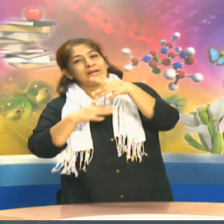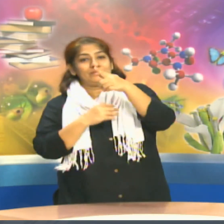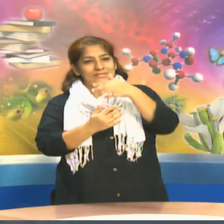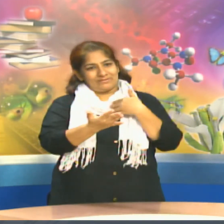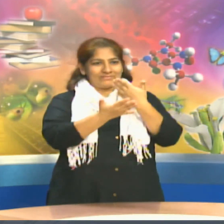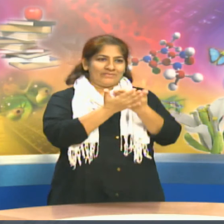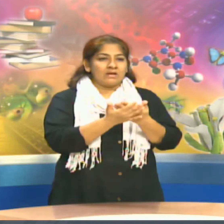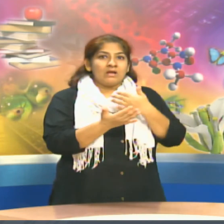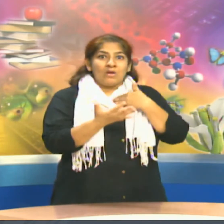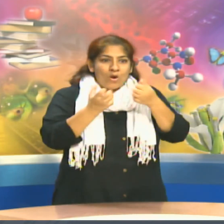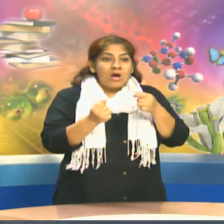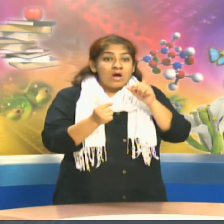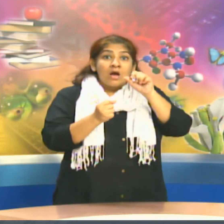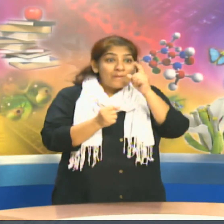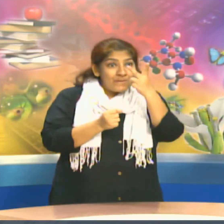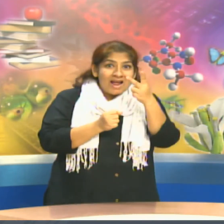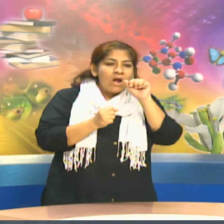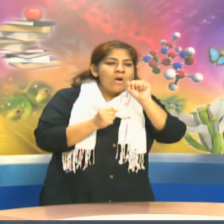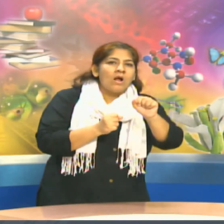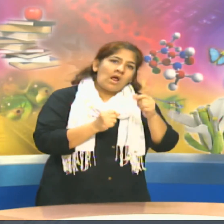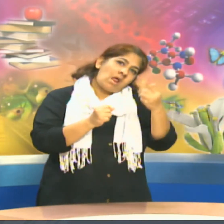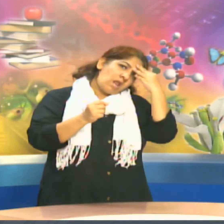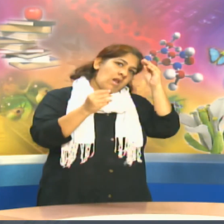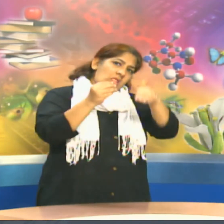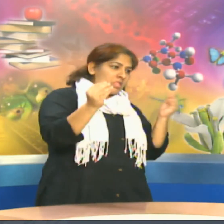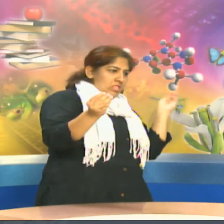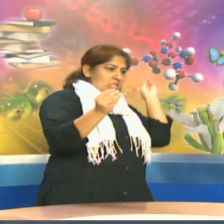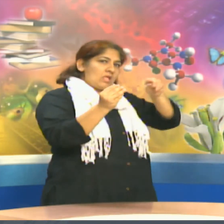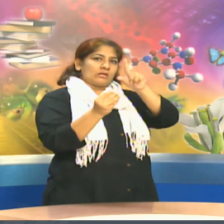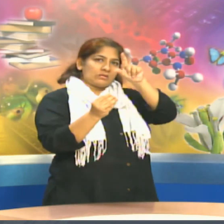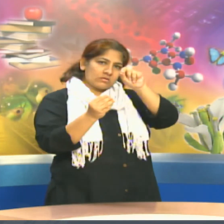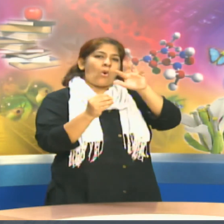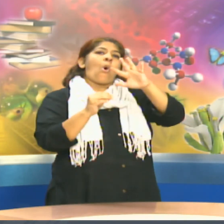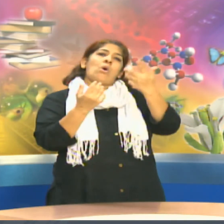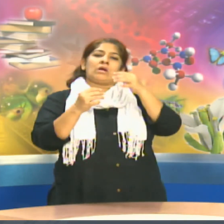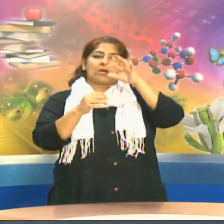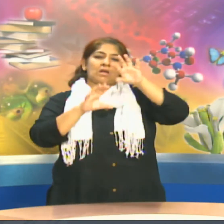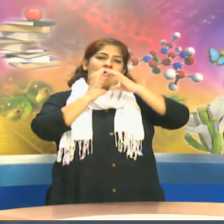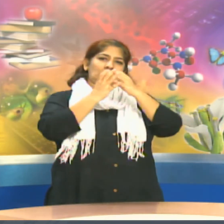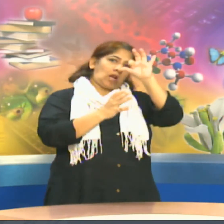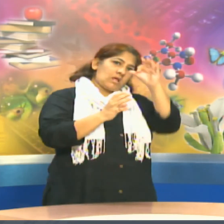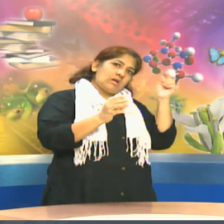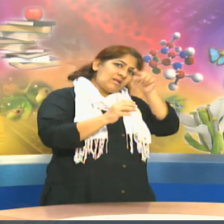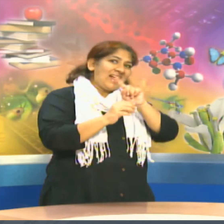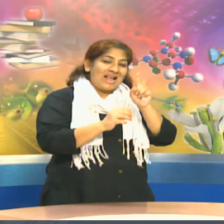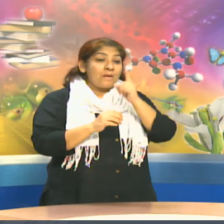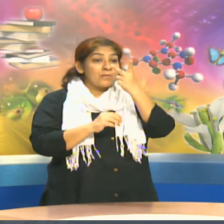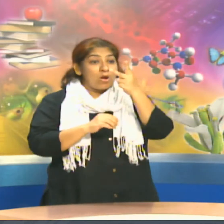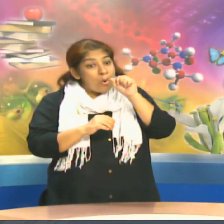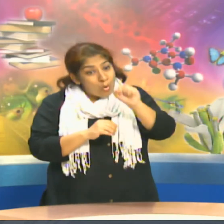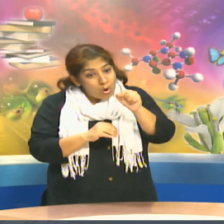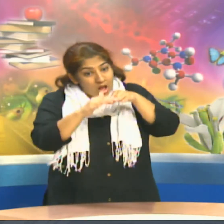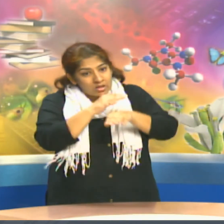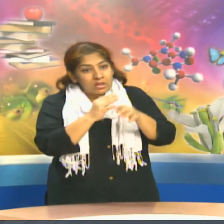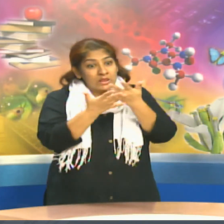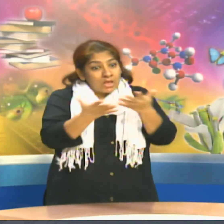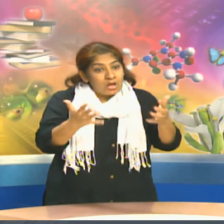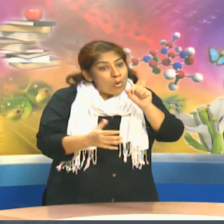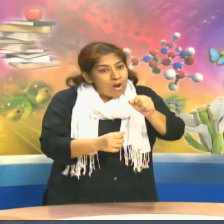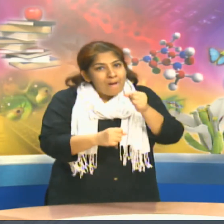class in 12th, and we applied in a 12th class. So, it is not that we can study 10th and study